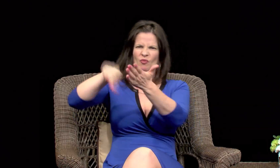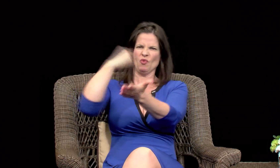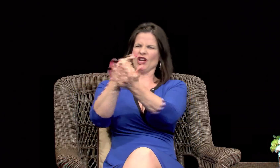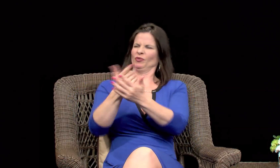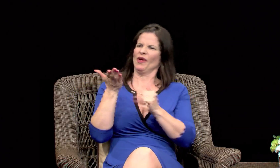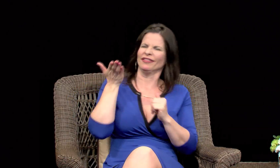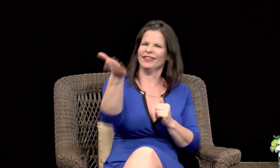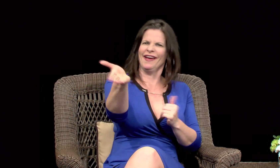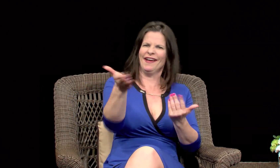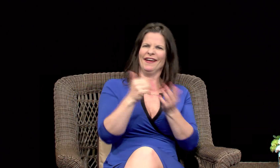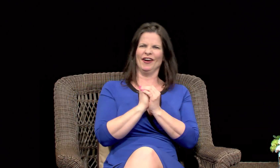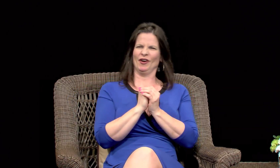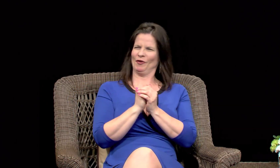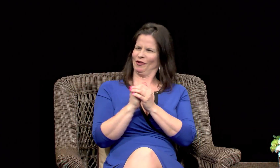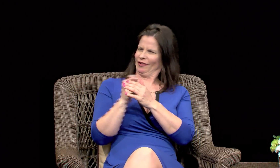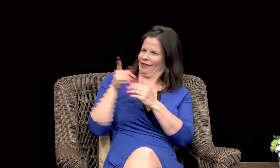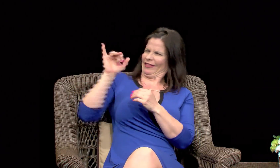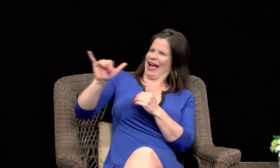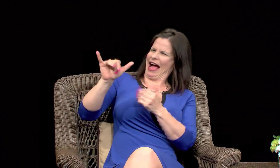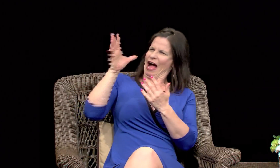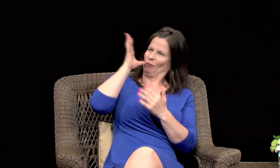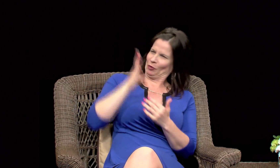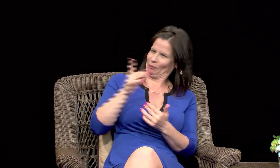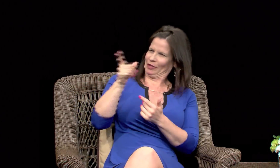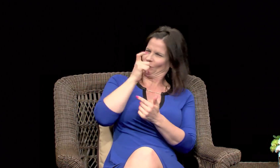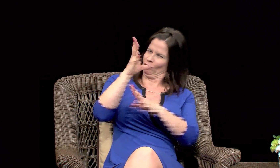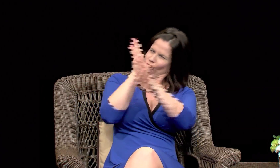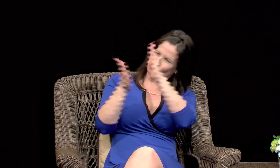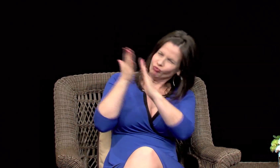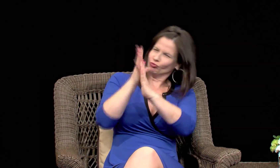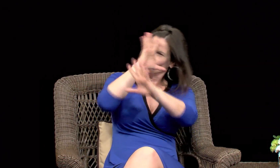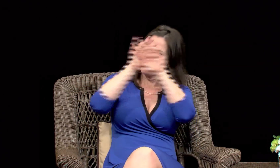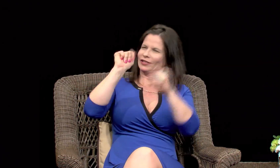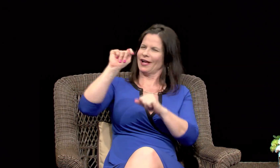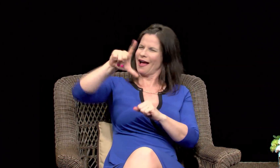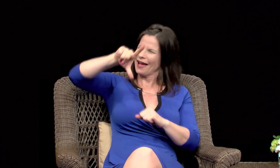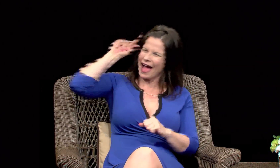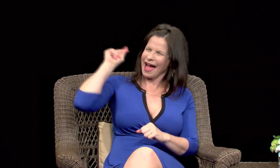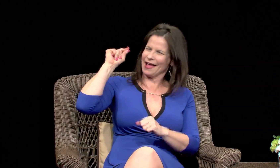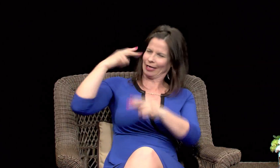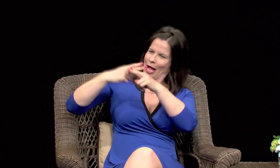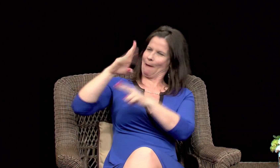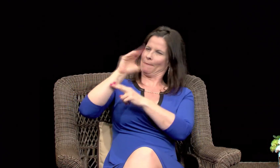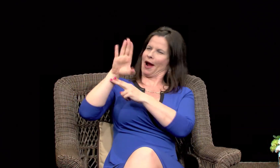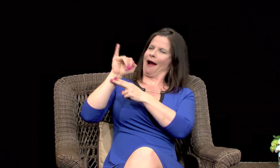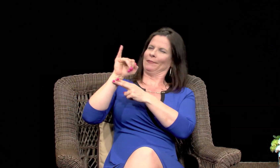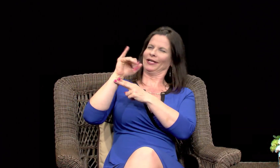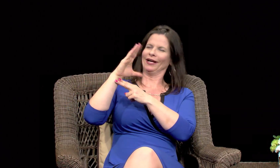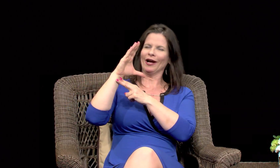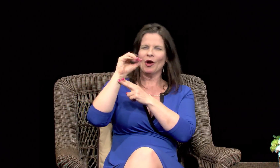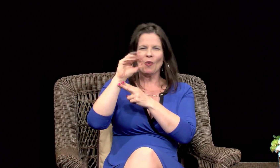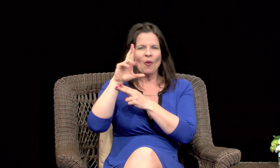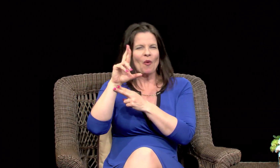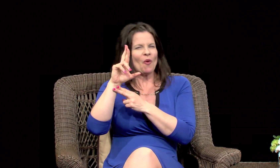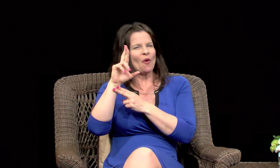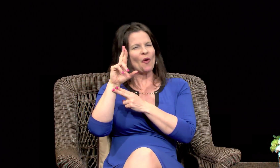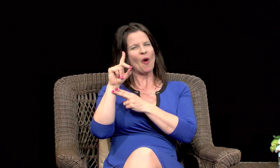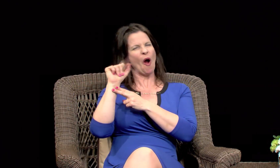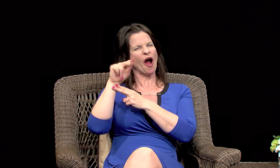made me feel like I wanted to go back to Gallaudet and graduate from there. To have a woman running the